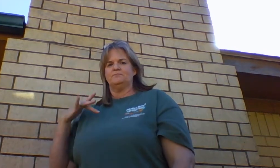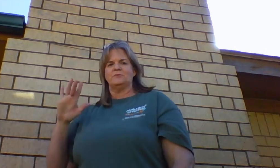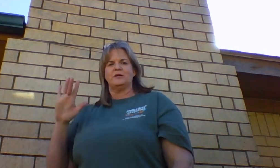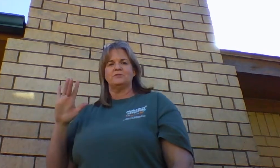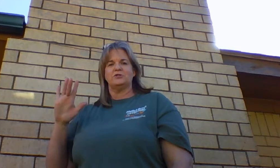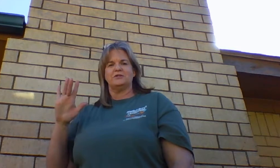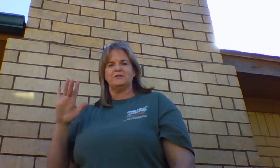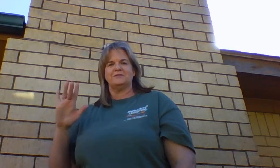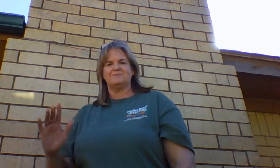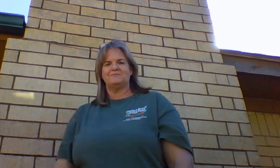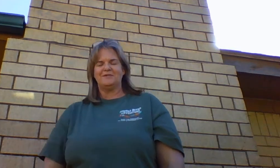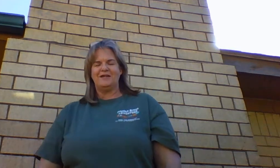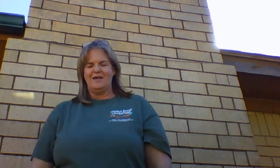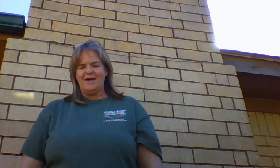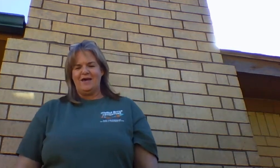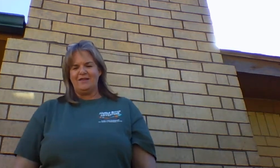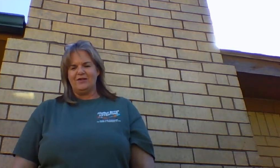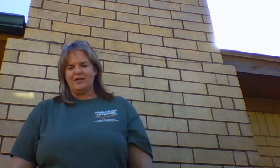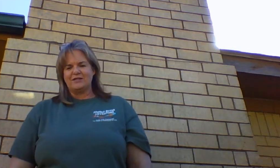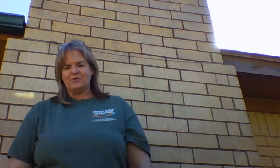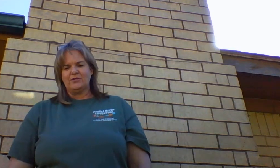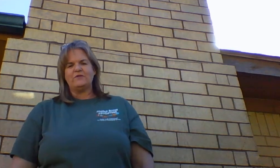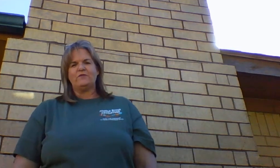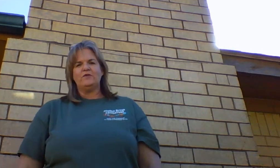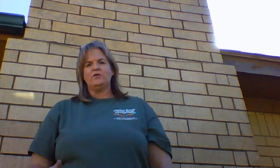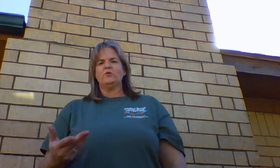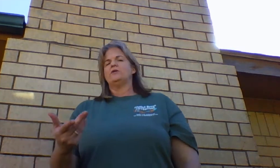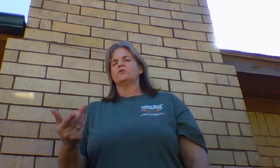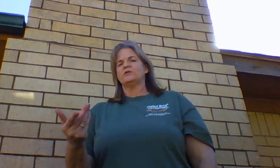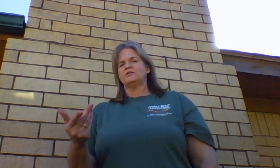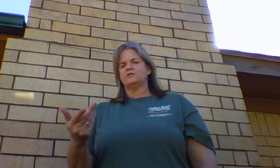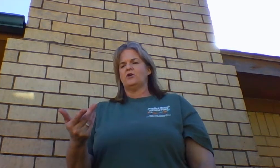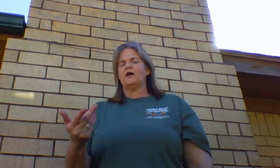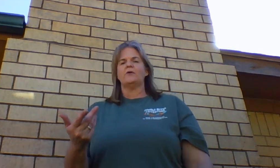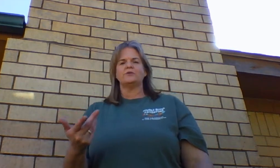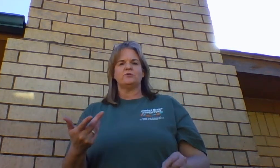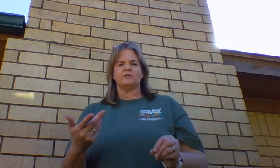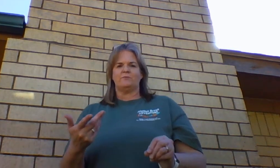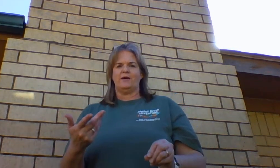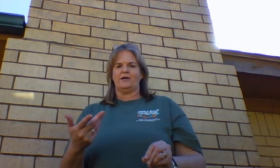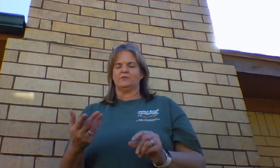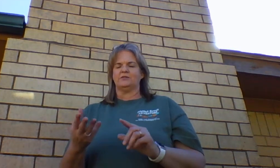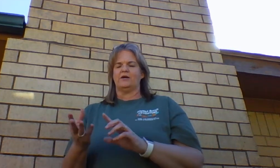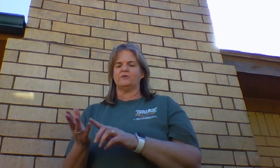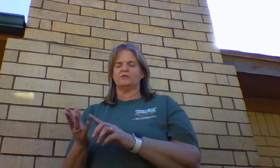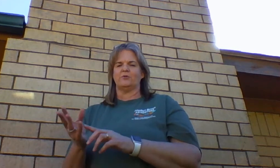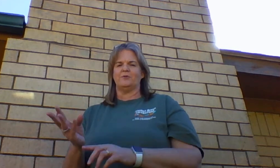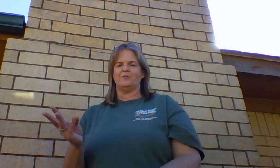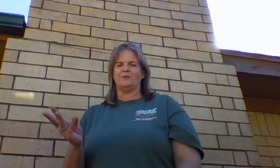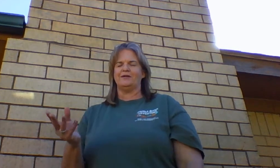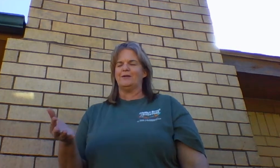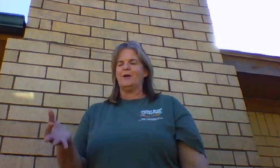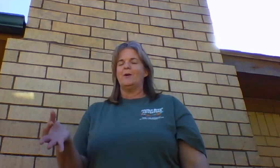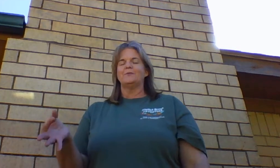Sometimes it just is. And then our next word is few, and you're going to start, I always do this one backwards because I always start like pinky. Start